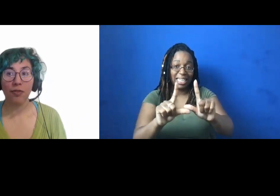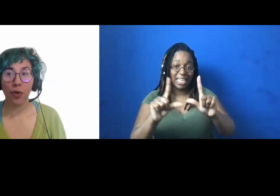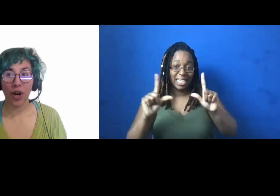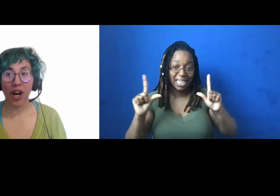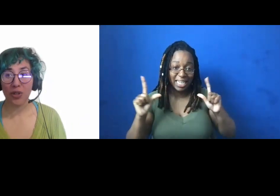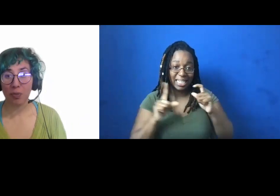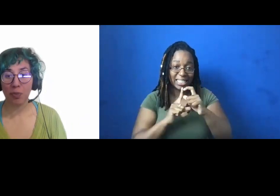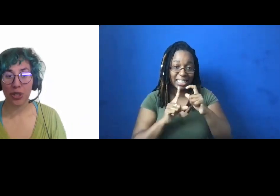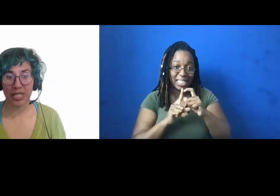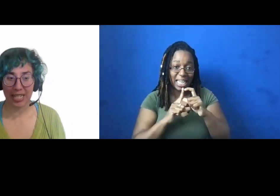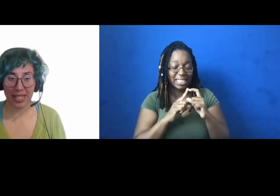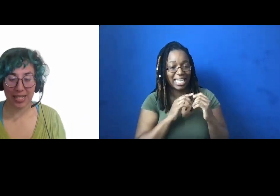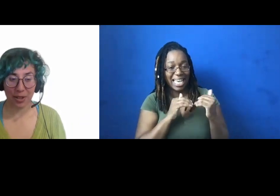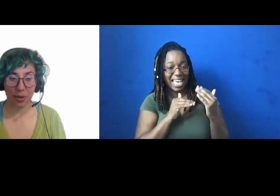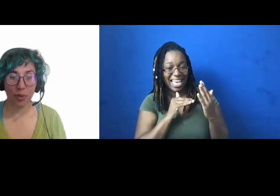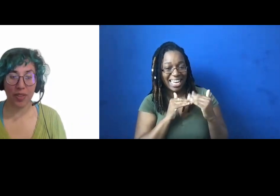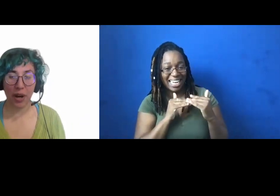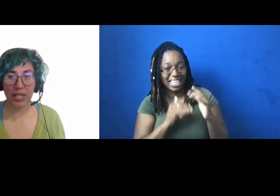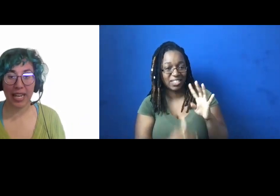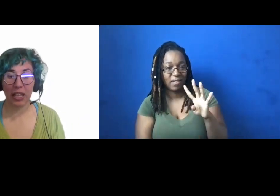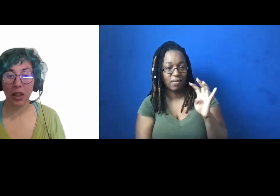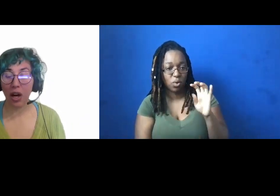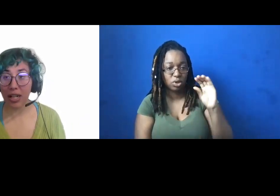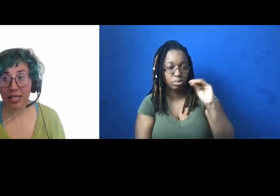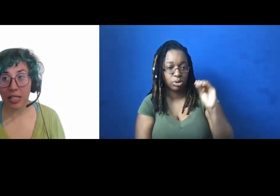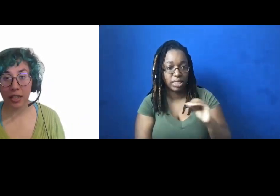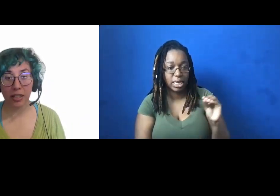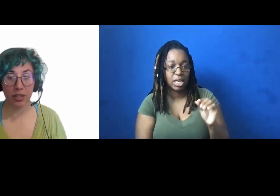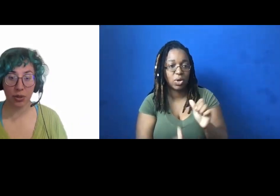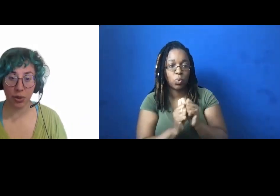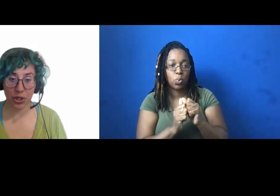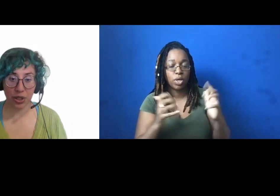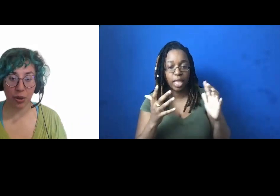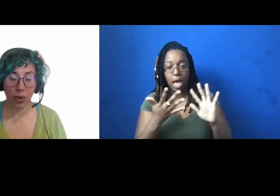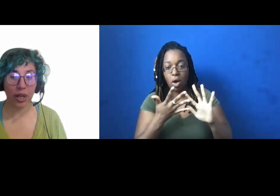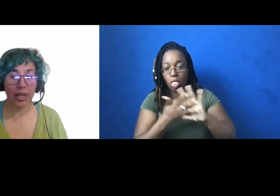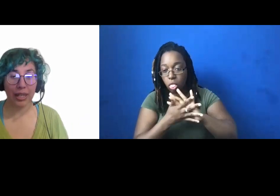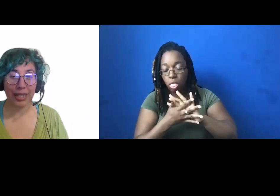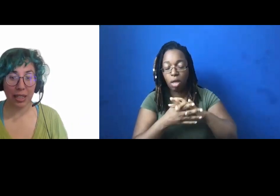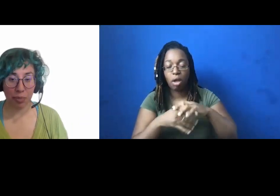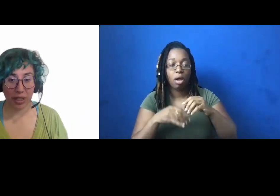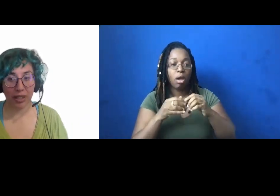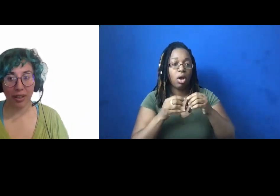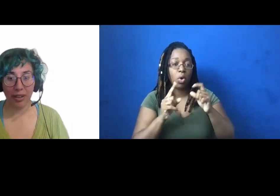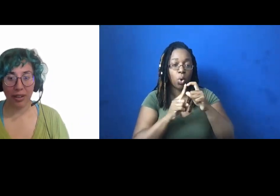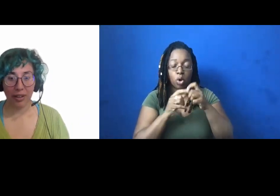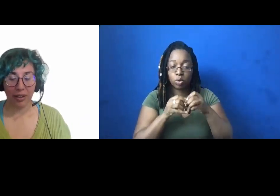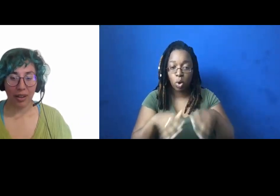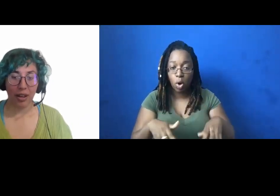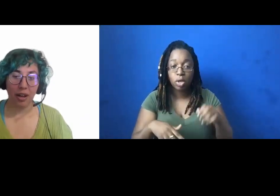least 400% without any loss, any distortion, or clipping